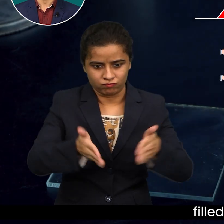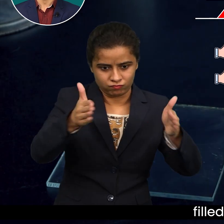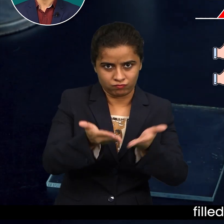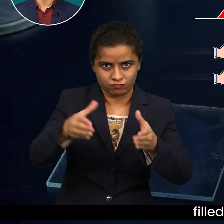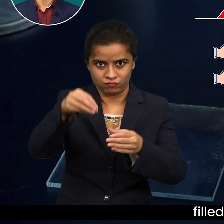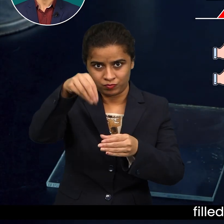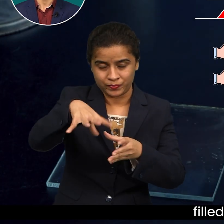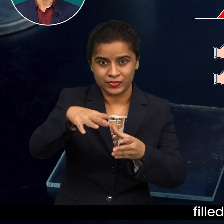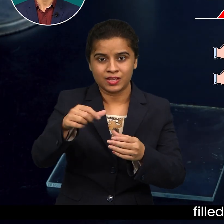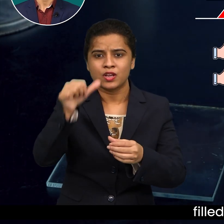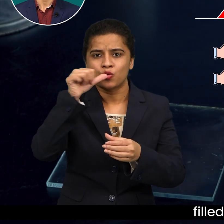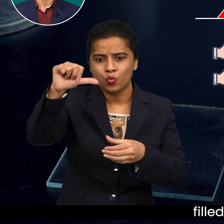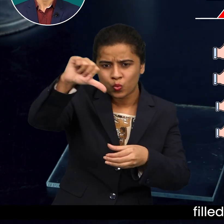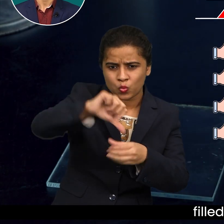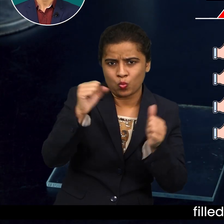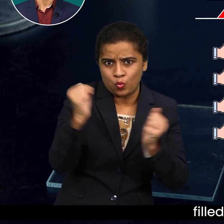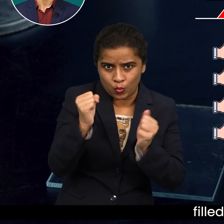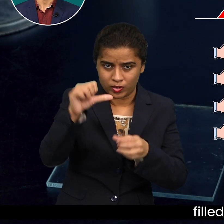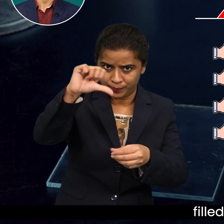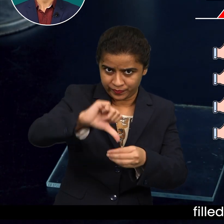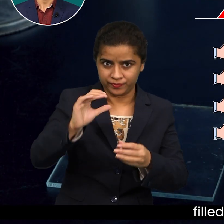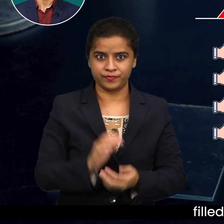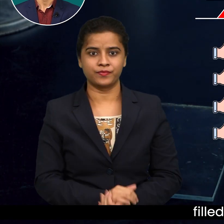filled with cold water.